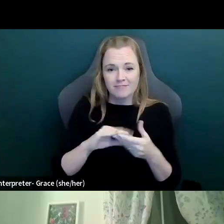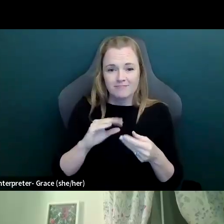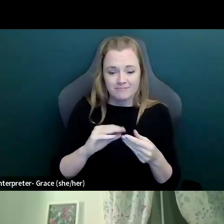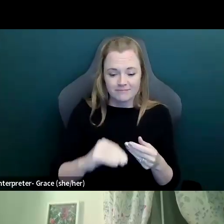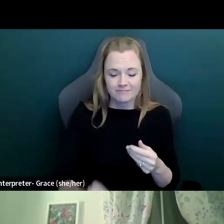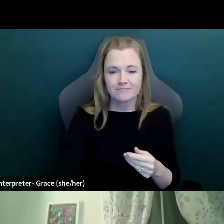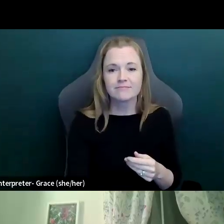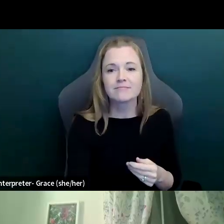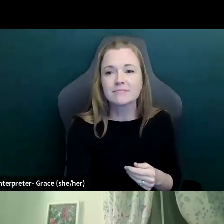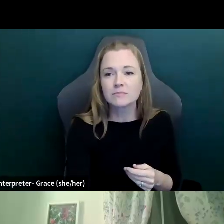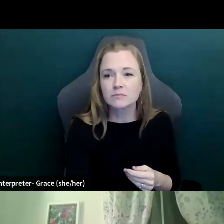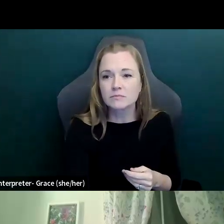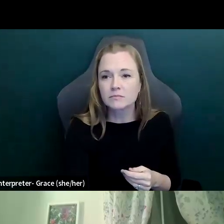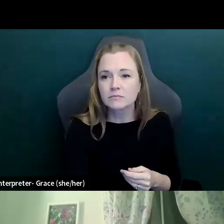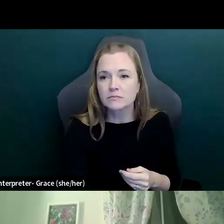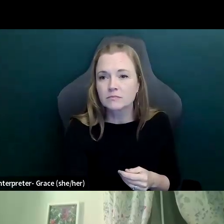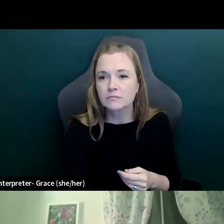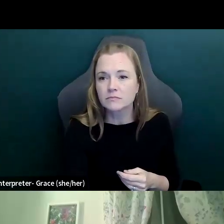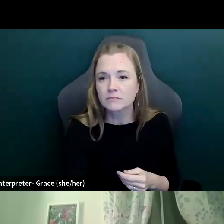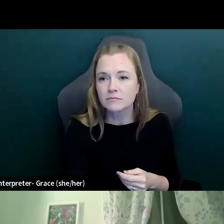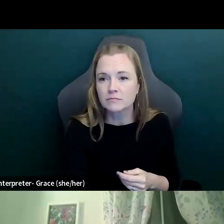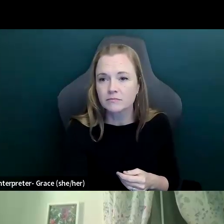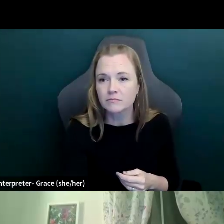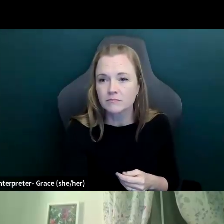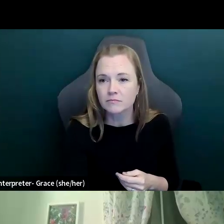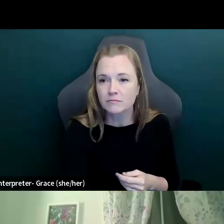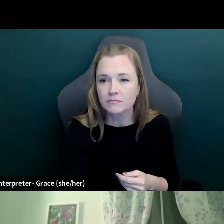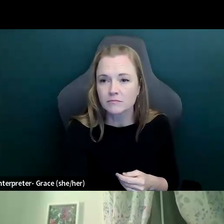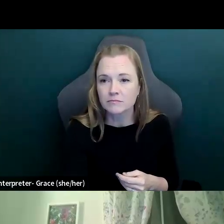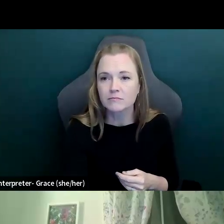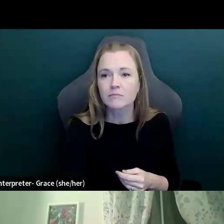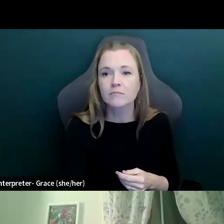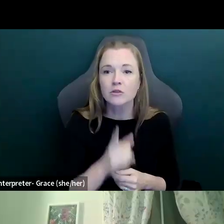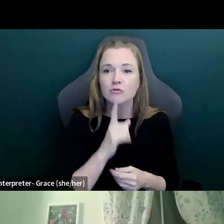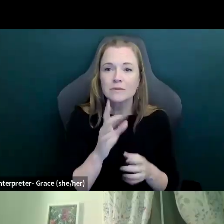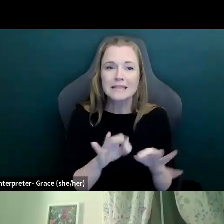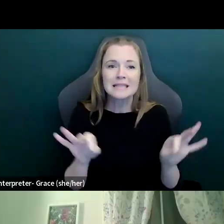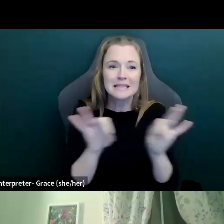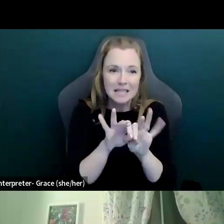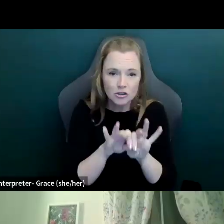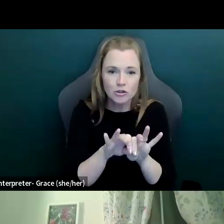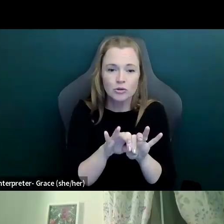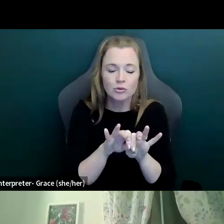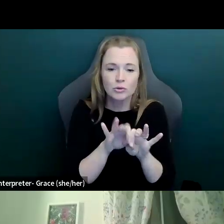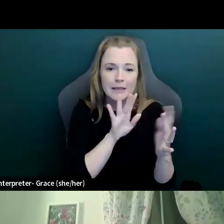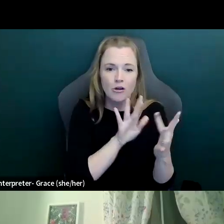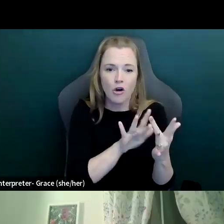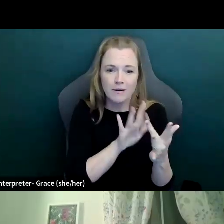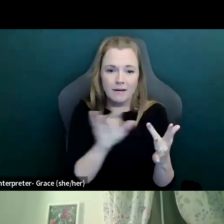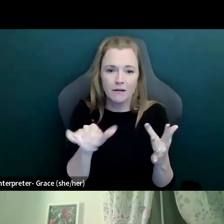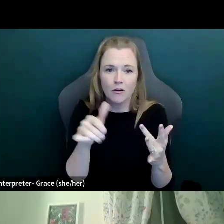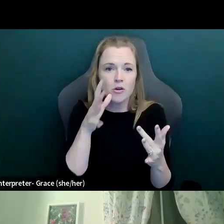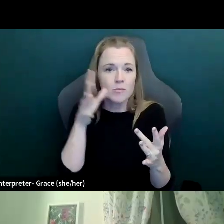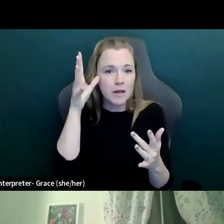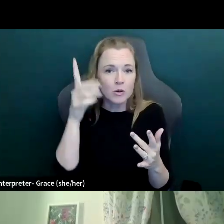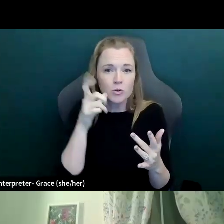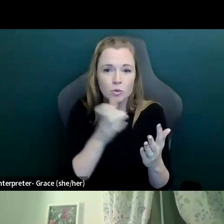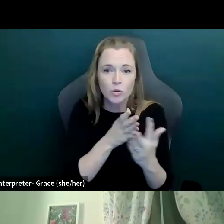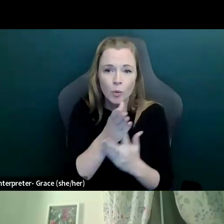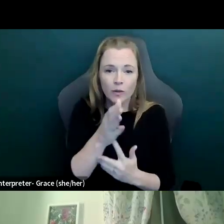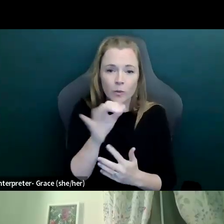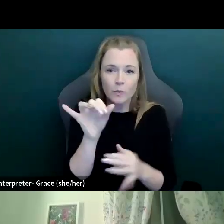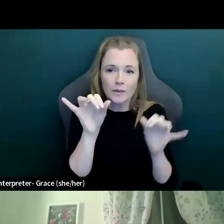so essential to be in contact with other parents who are going through the same thing and to get